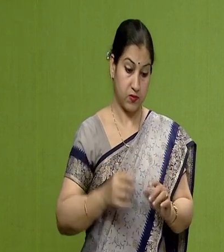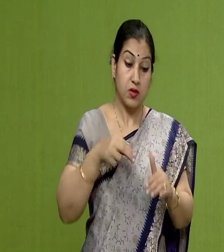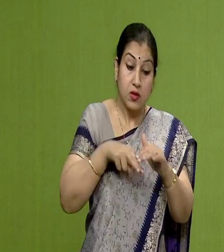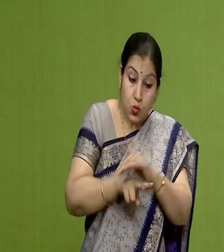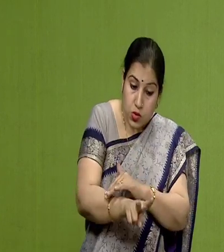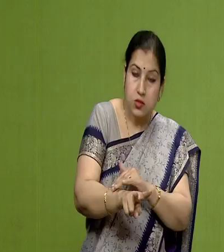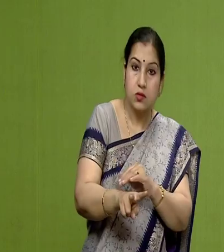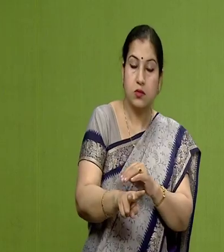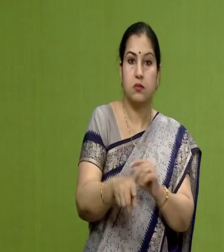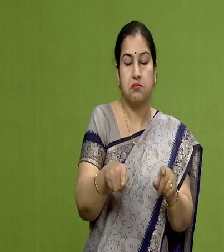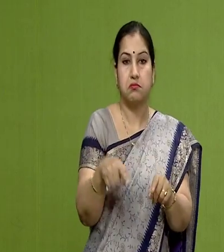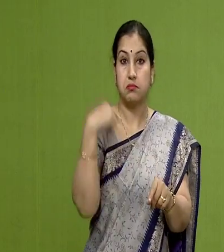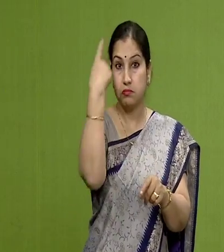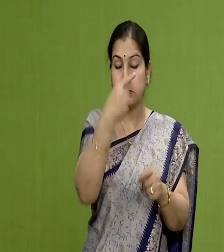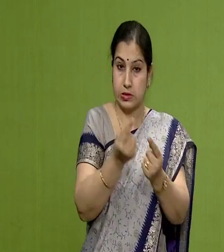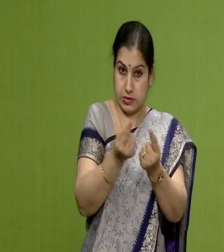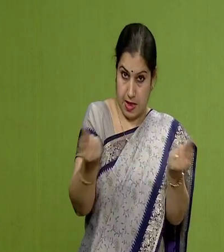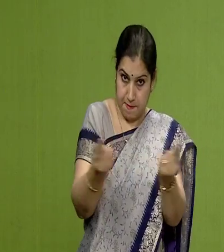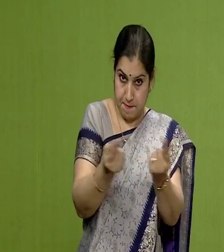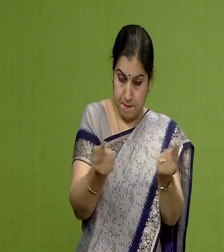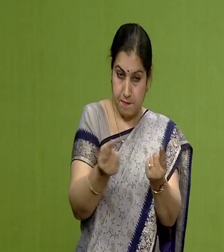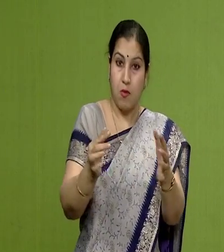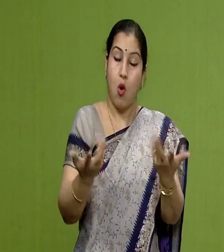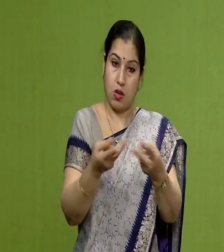Twins can be fraternal or identical.